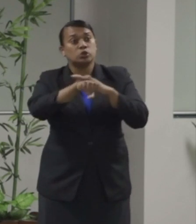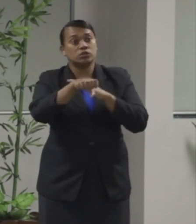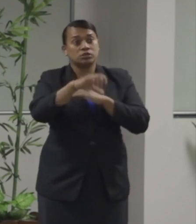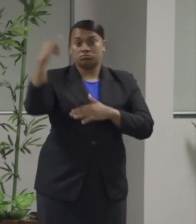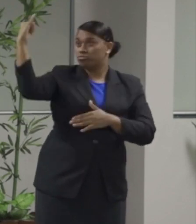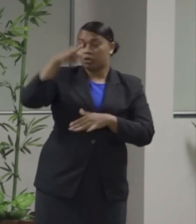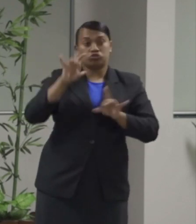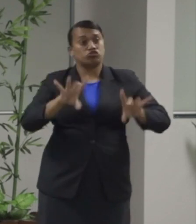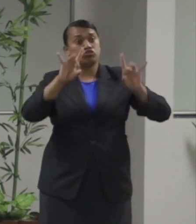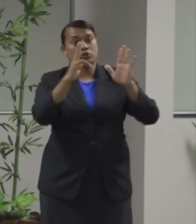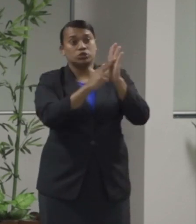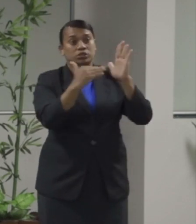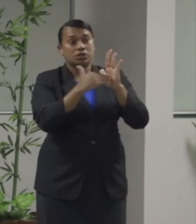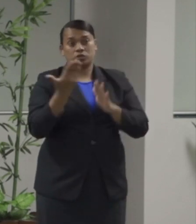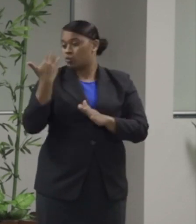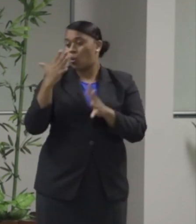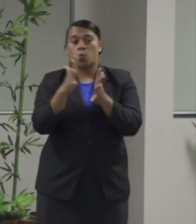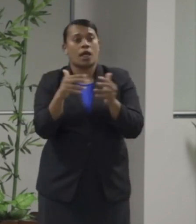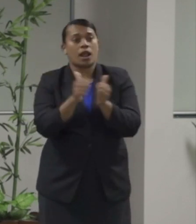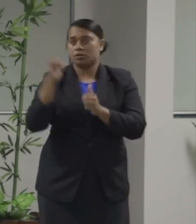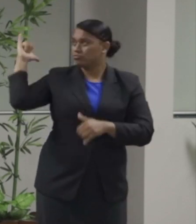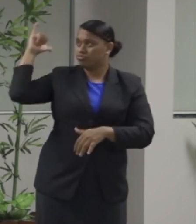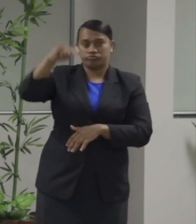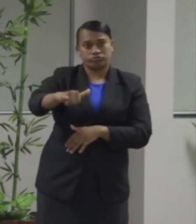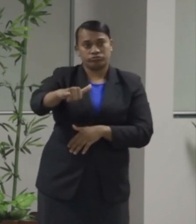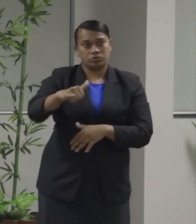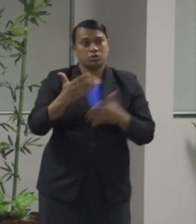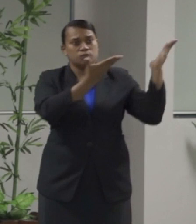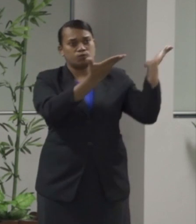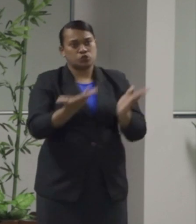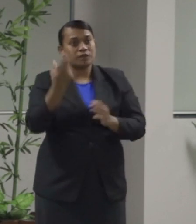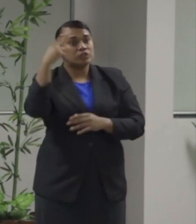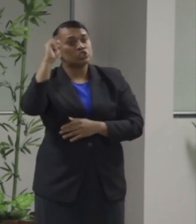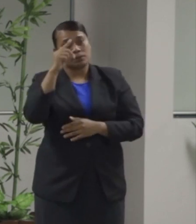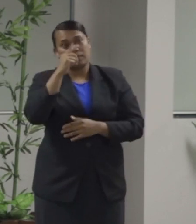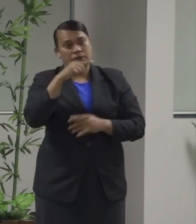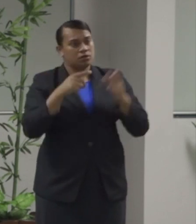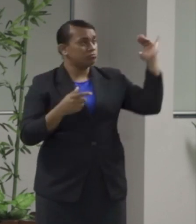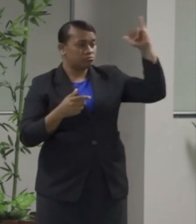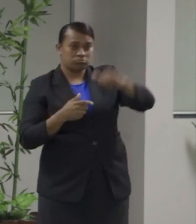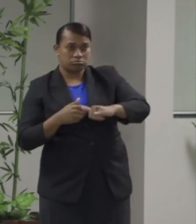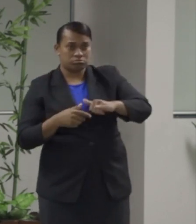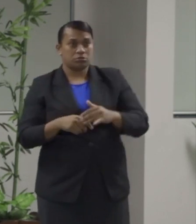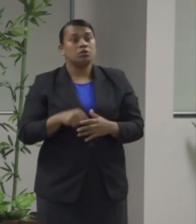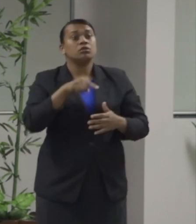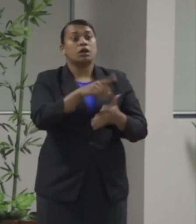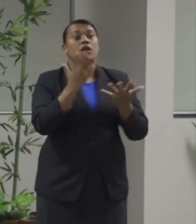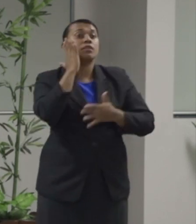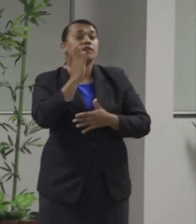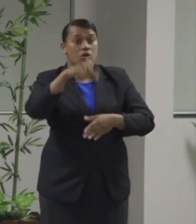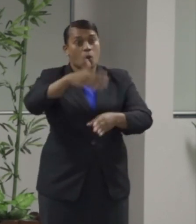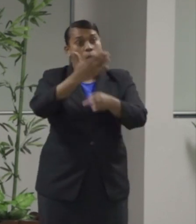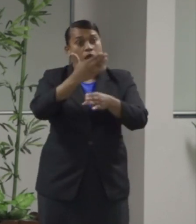over the weekend to get Fijians back home and return foreign nationals to their countries. While